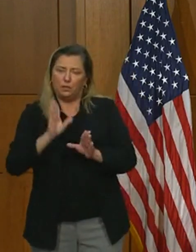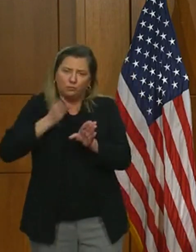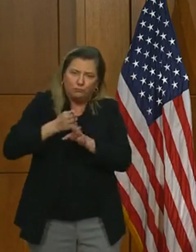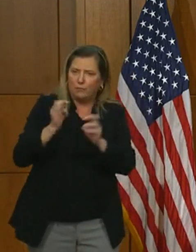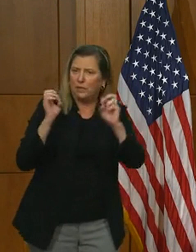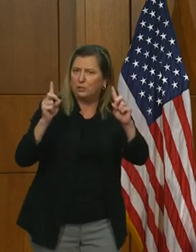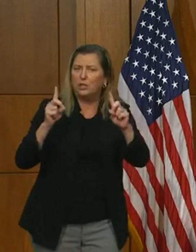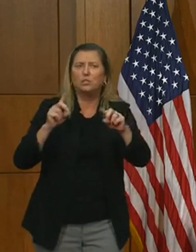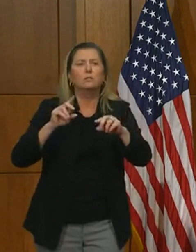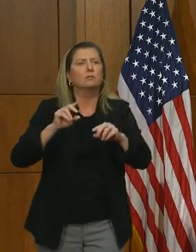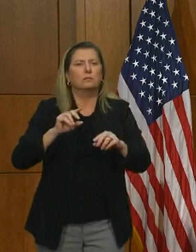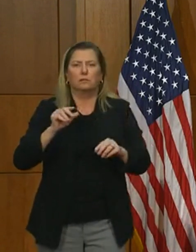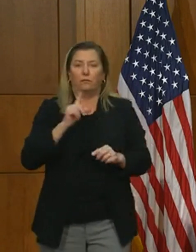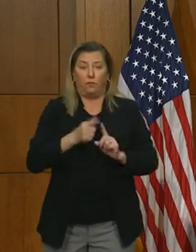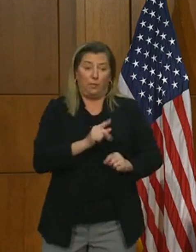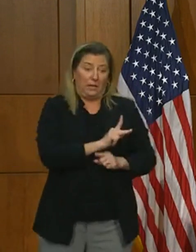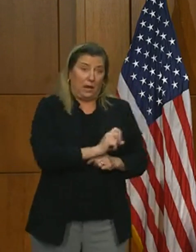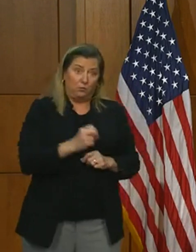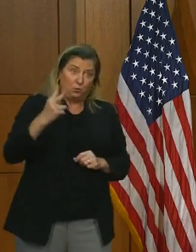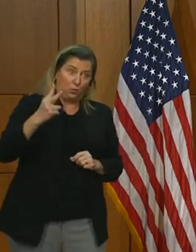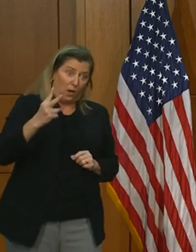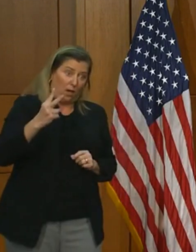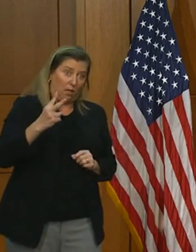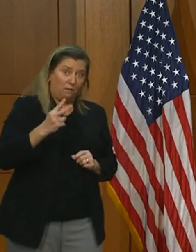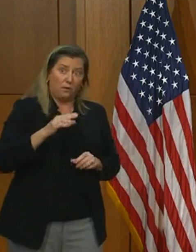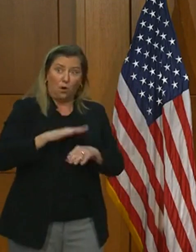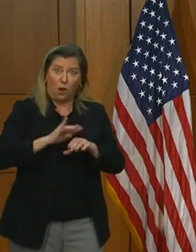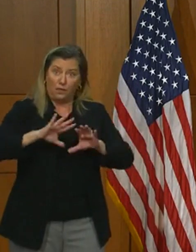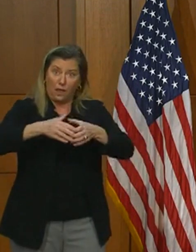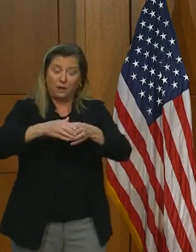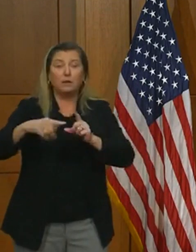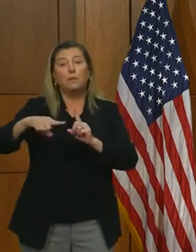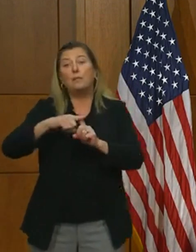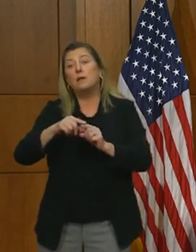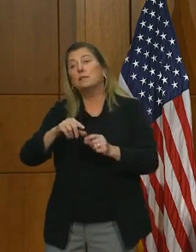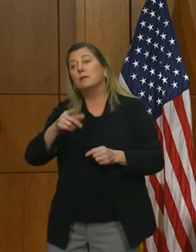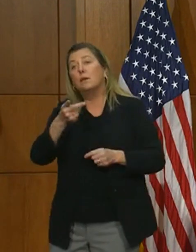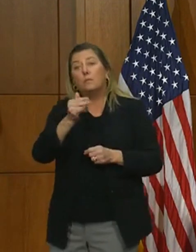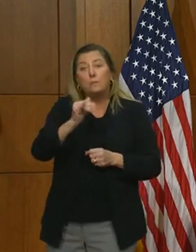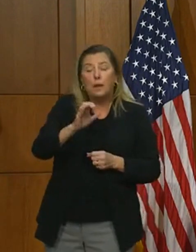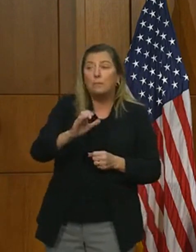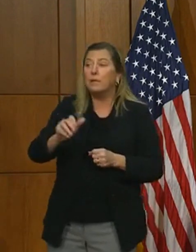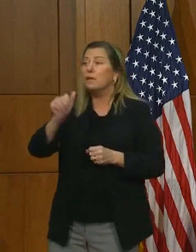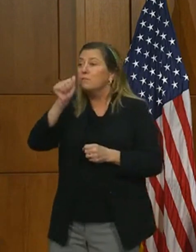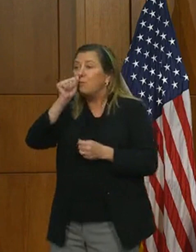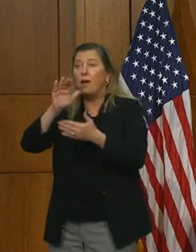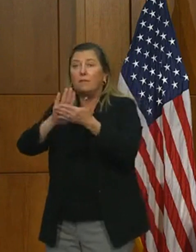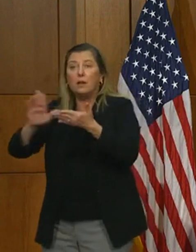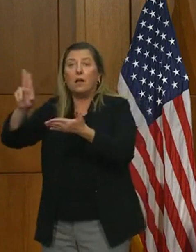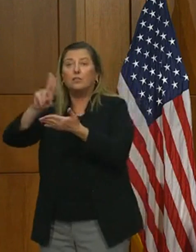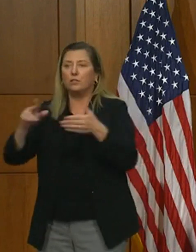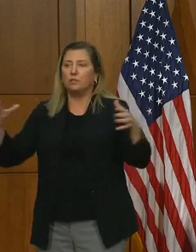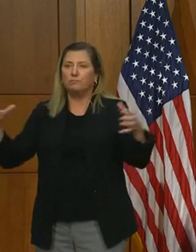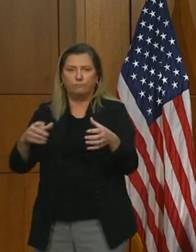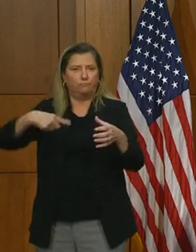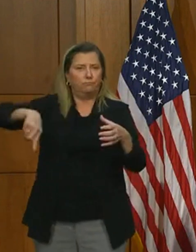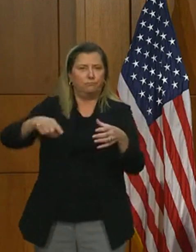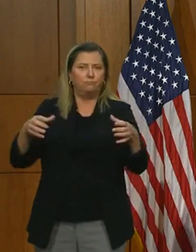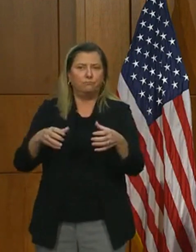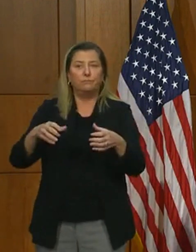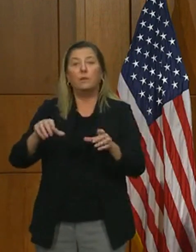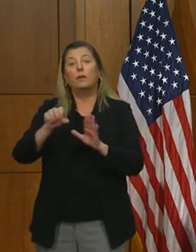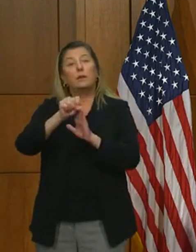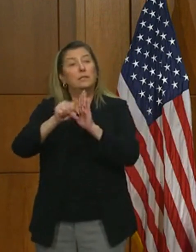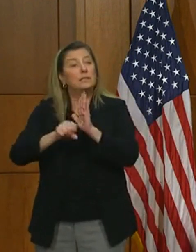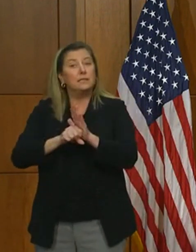all levels, K through 12 schools, as well as our public and private higher education institutions. It will include our